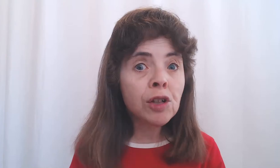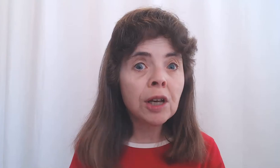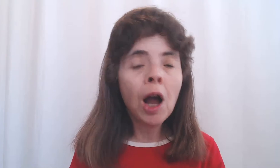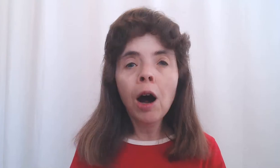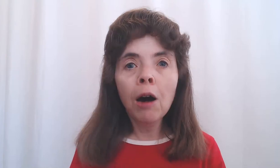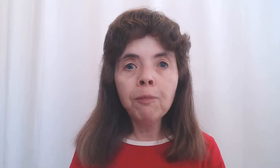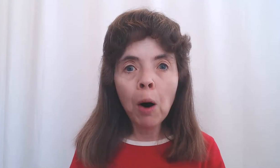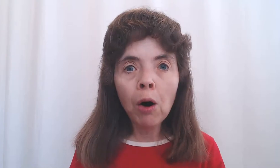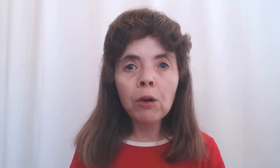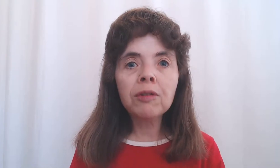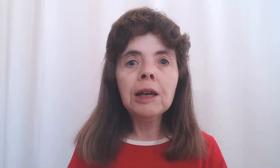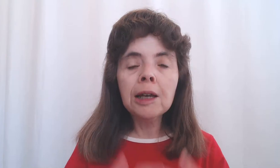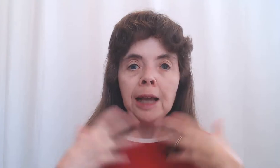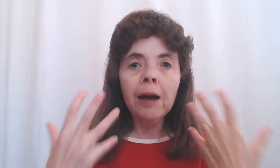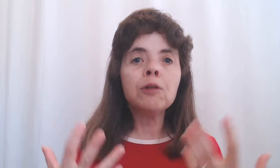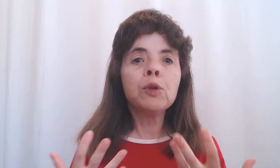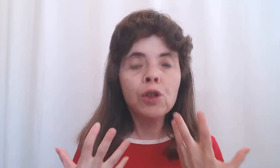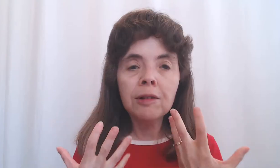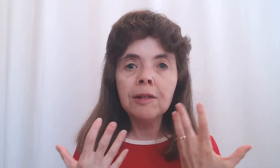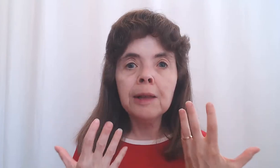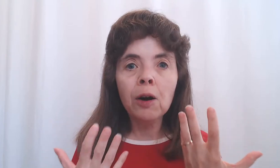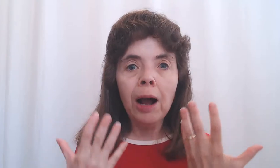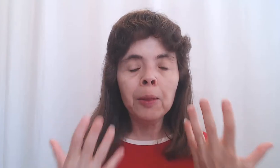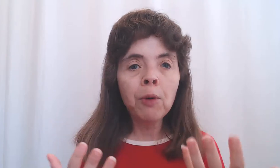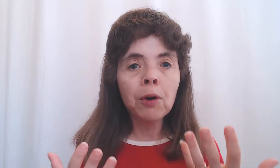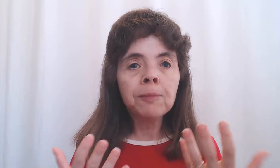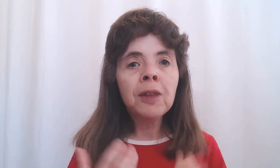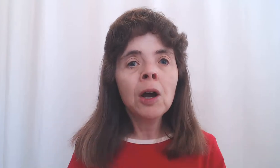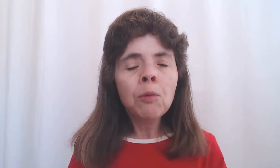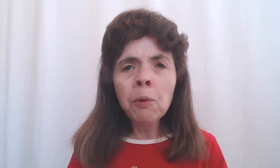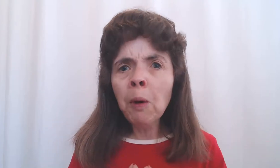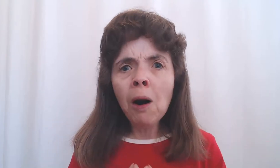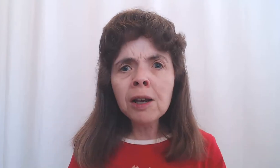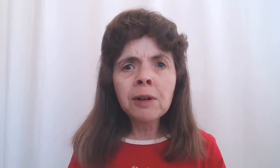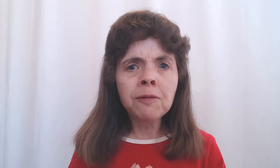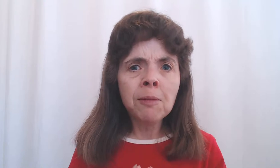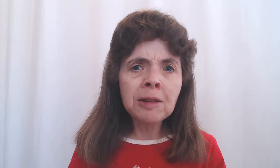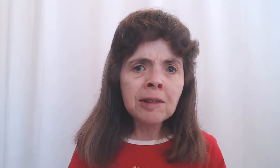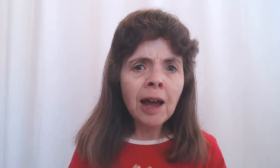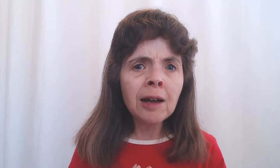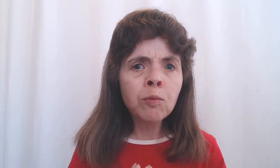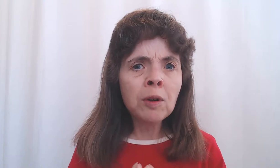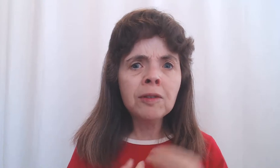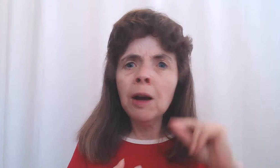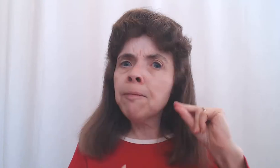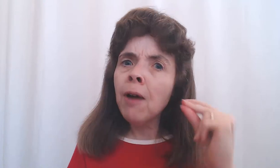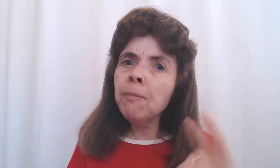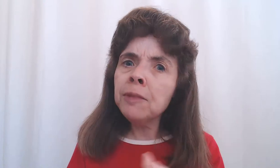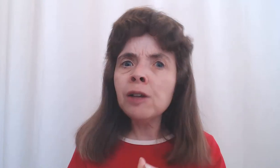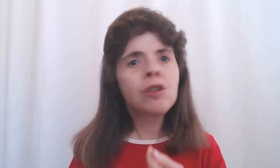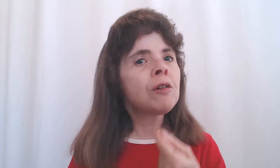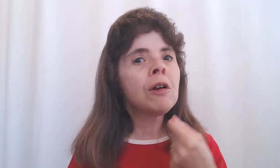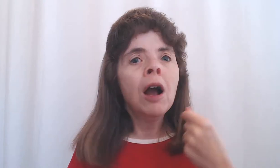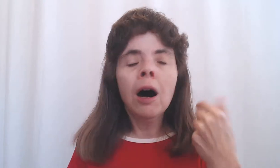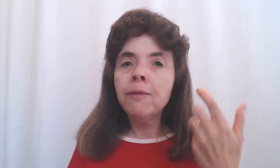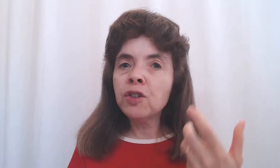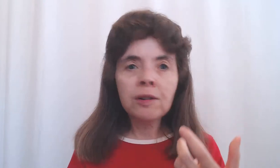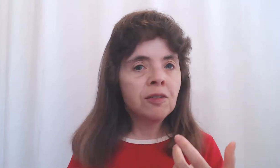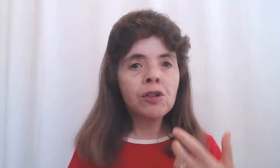of Paul's encounter with Jesus there on the road. What we were arguing from instead was the abrupt nature of the transition